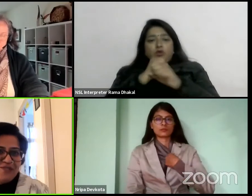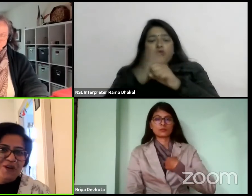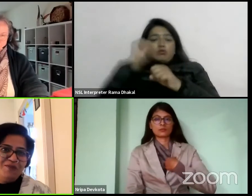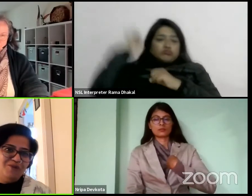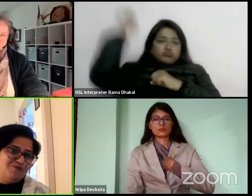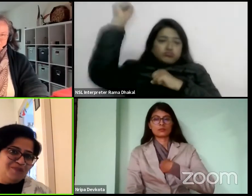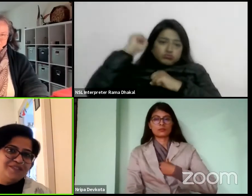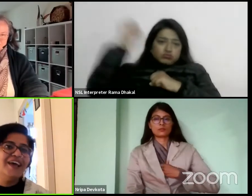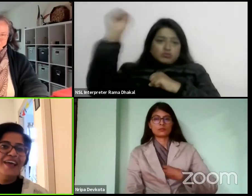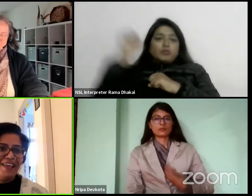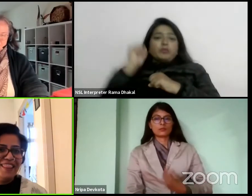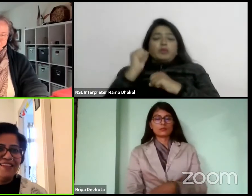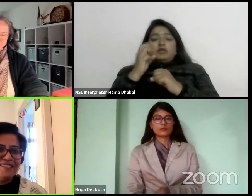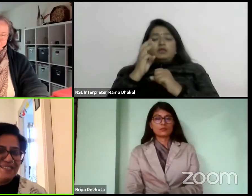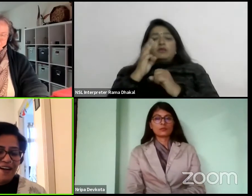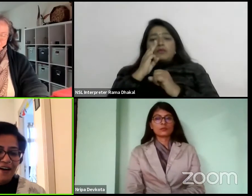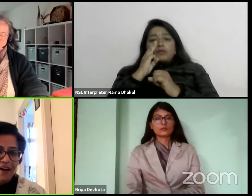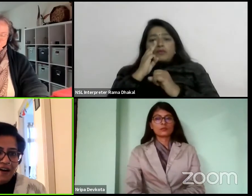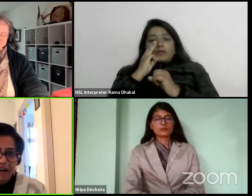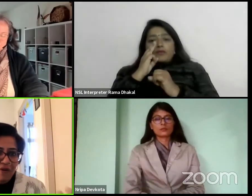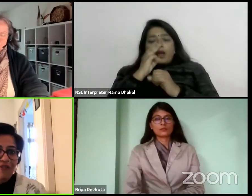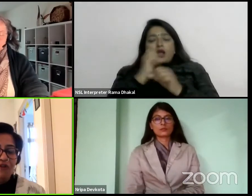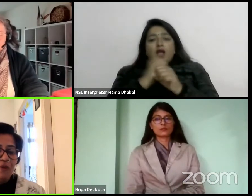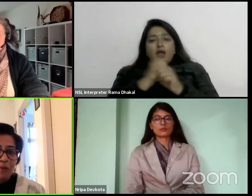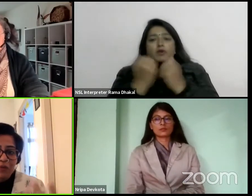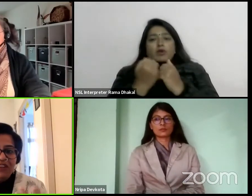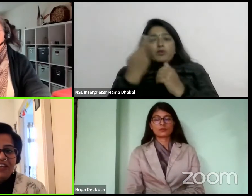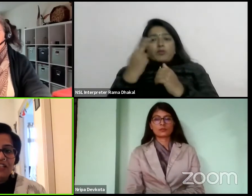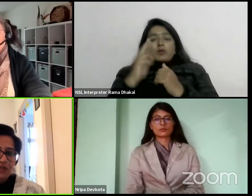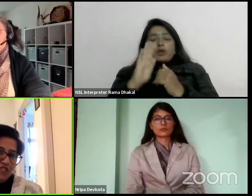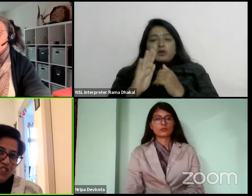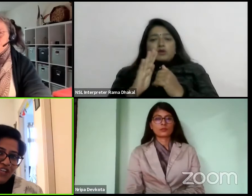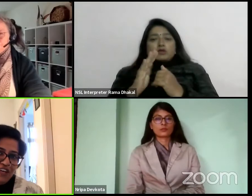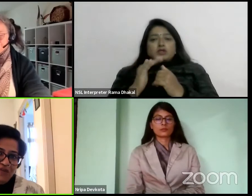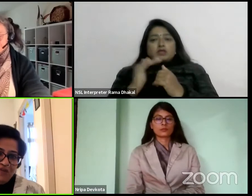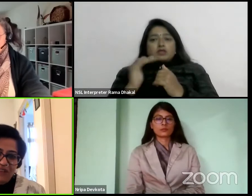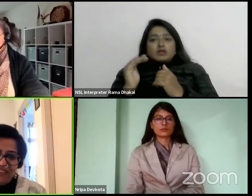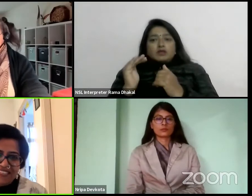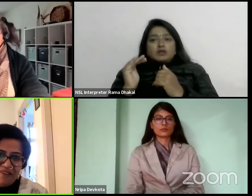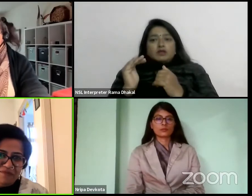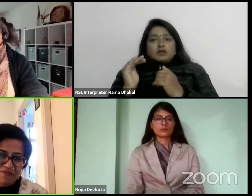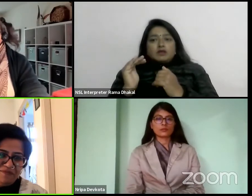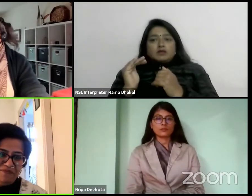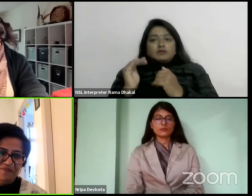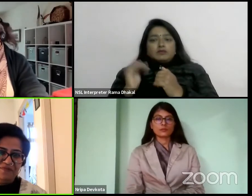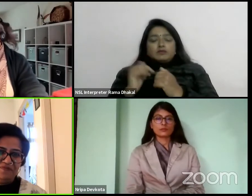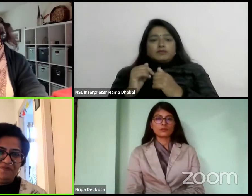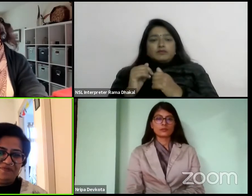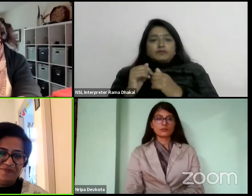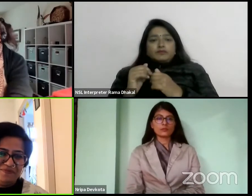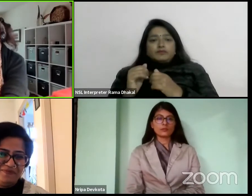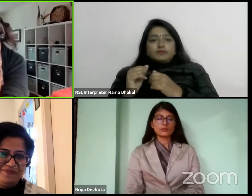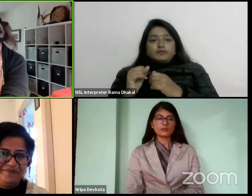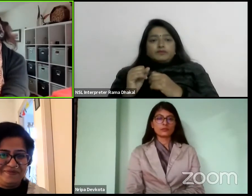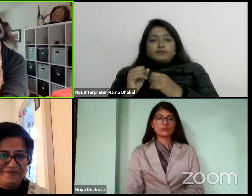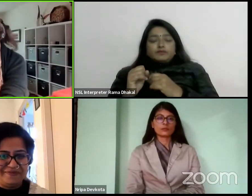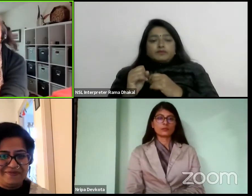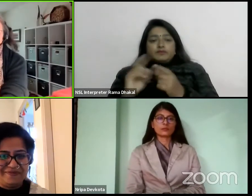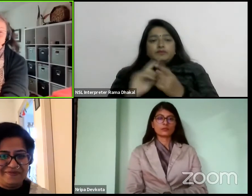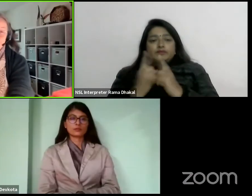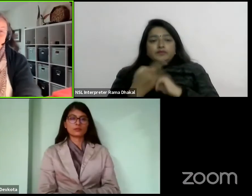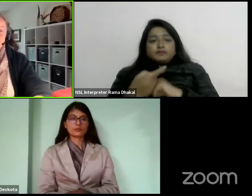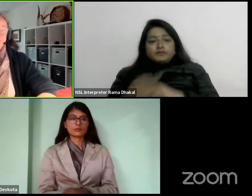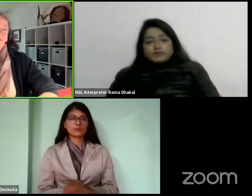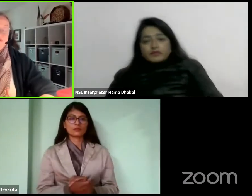members of the sex worker movement in this with regard to this GR? It would be great, yeah. So I